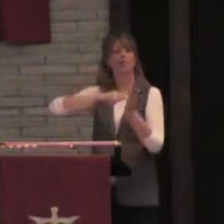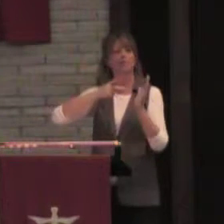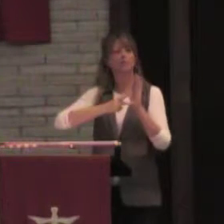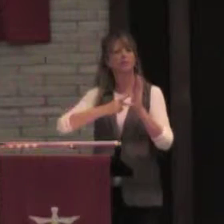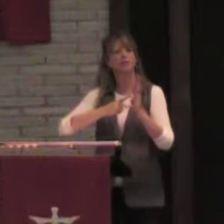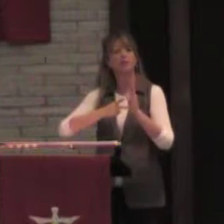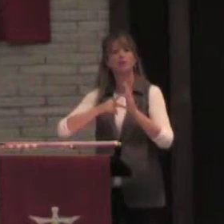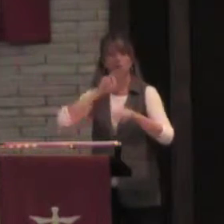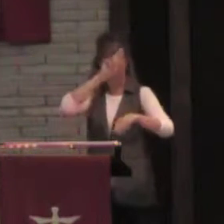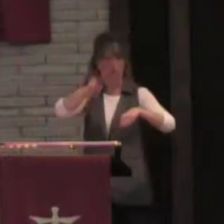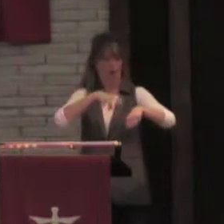Supernatural means